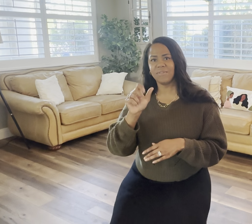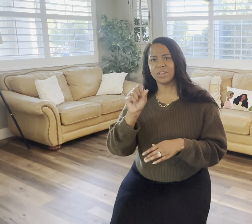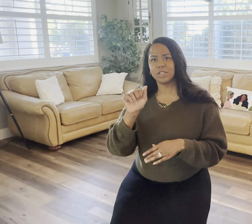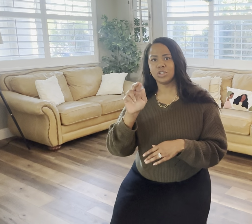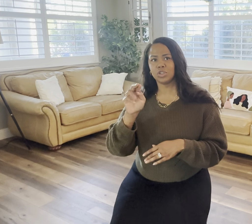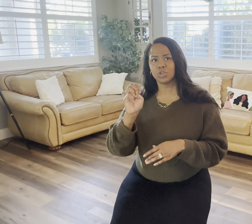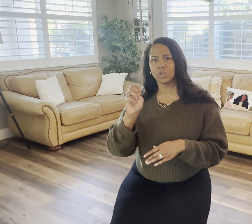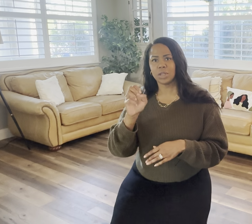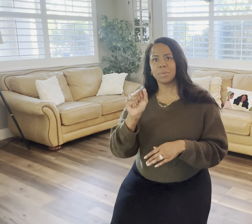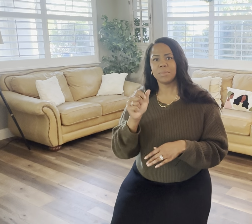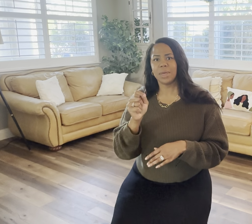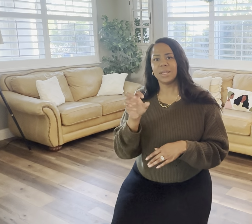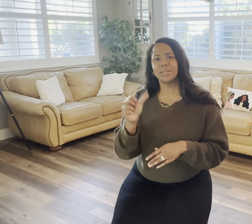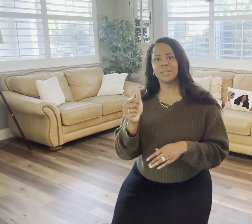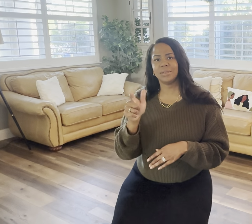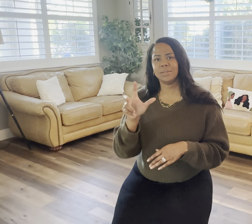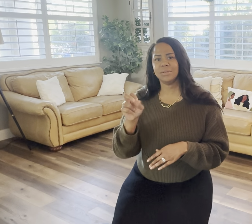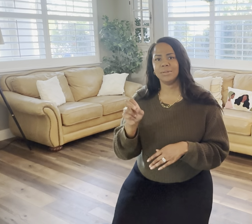at 10:30.